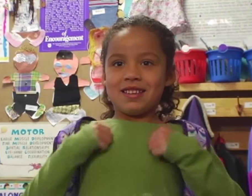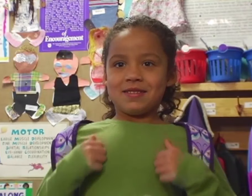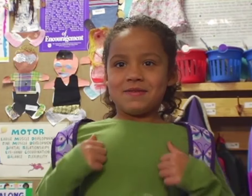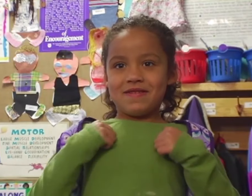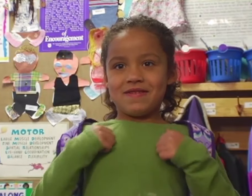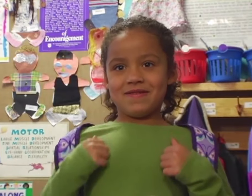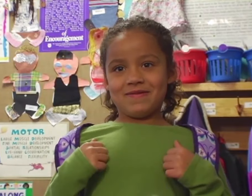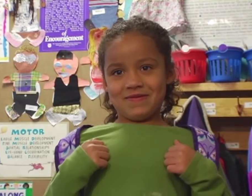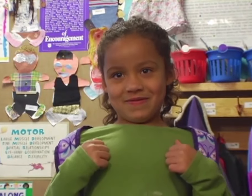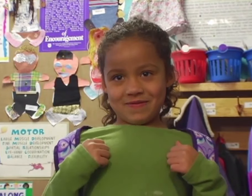Backpack.